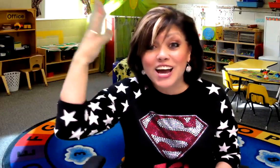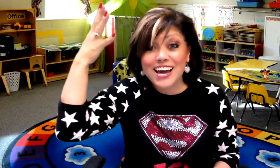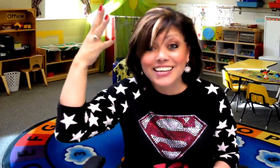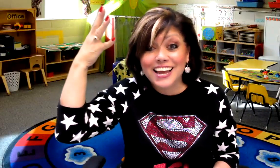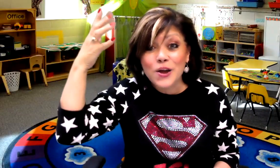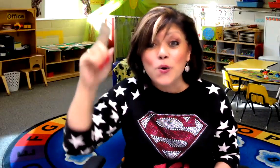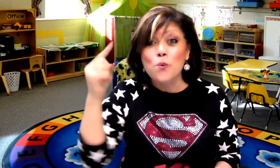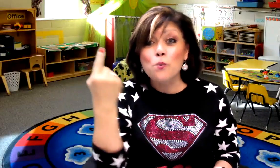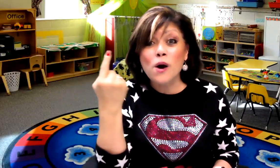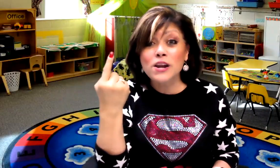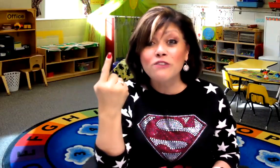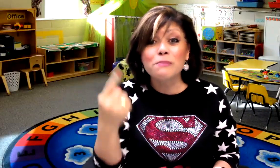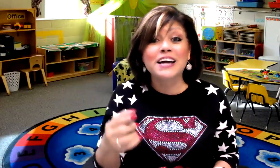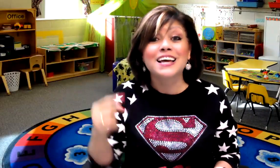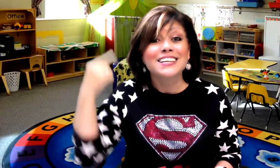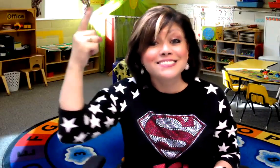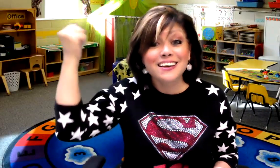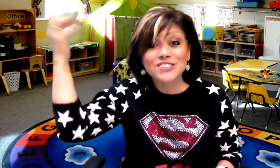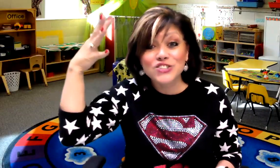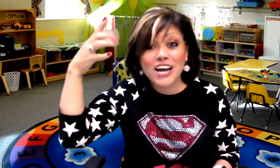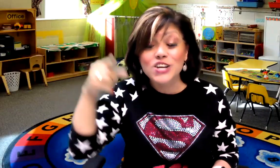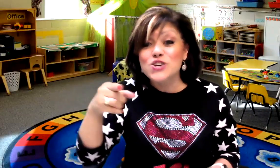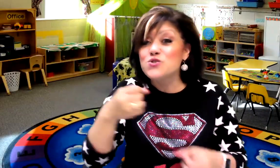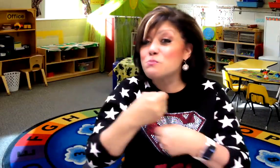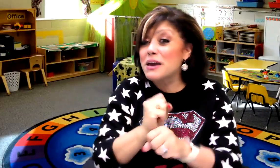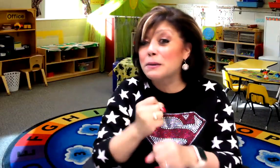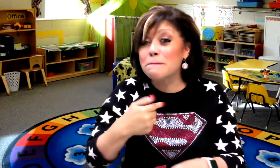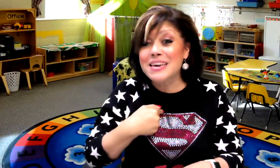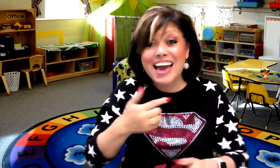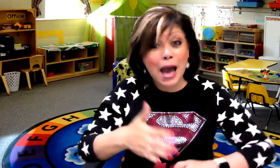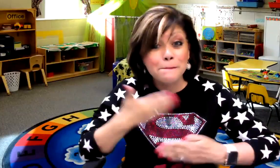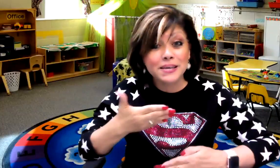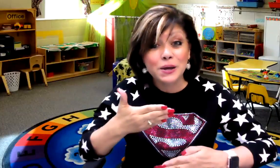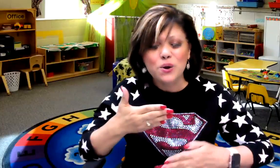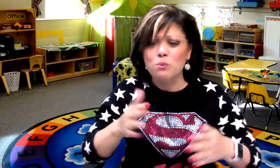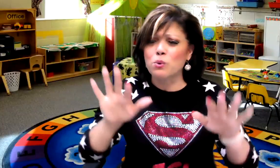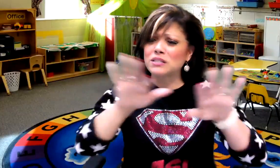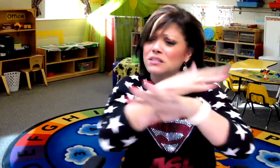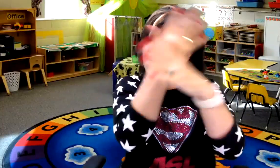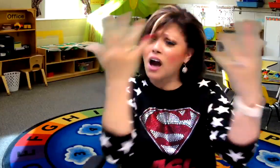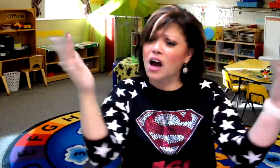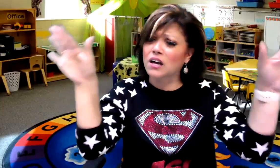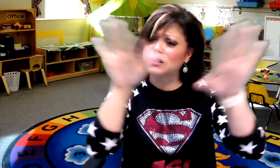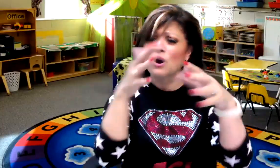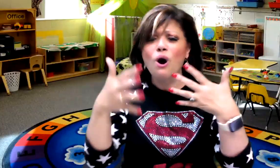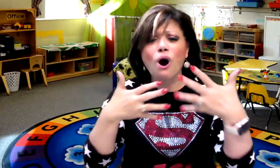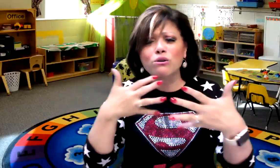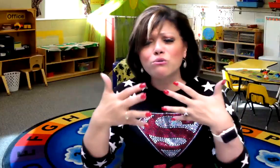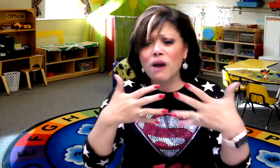sunshine, one of my sunshine. You make me happy when skies are